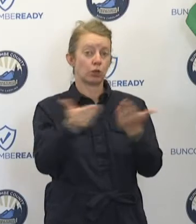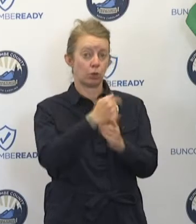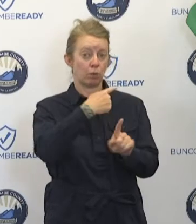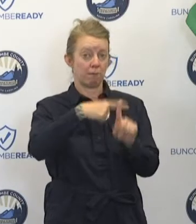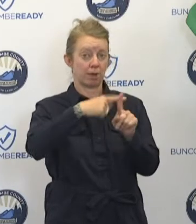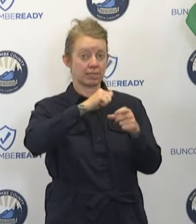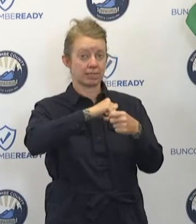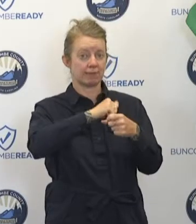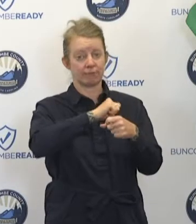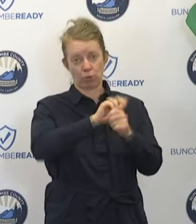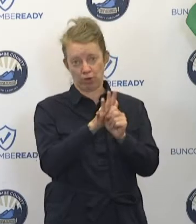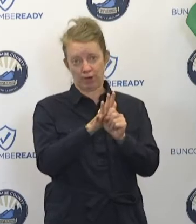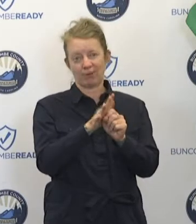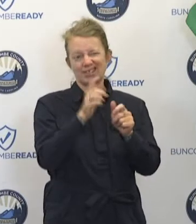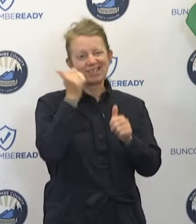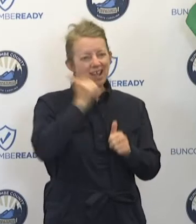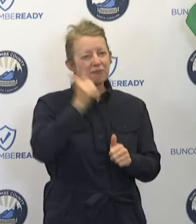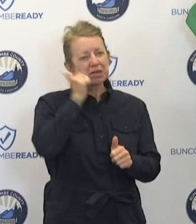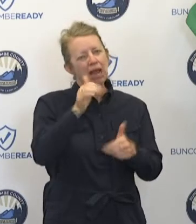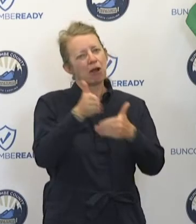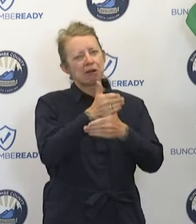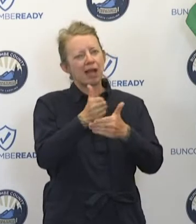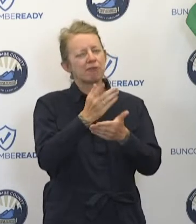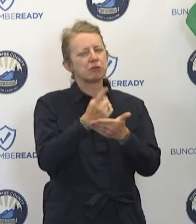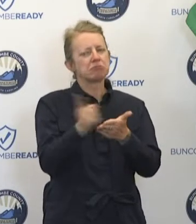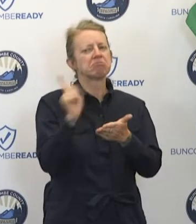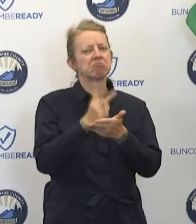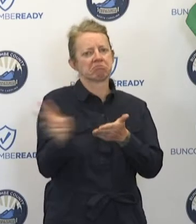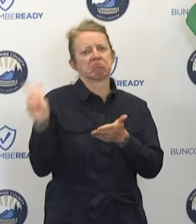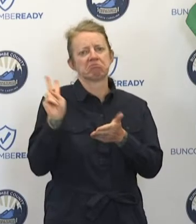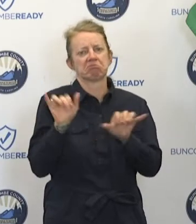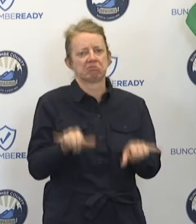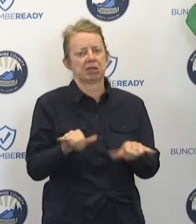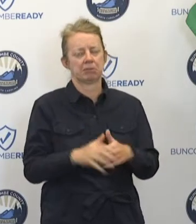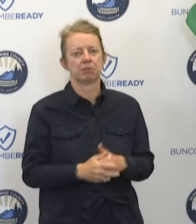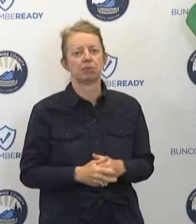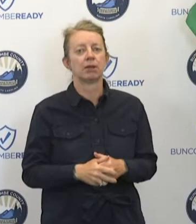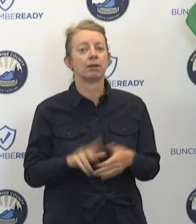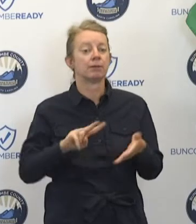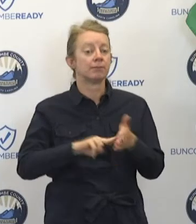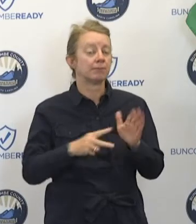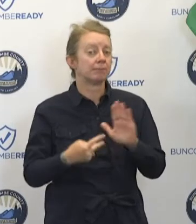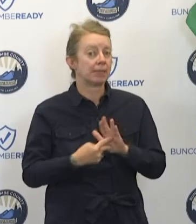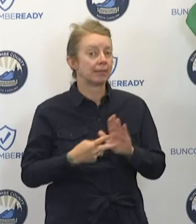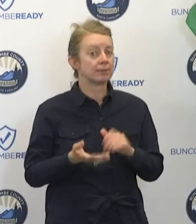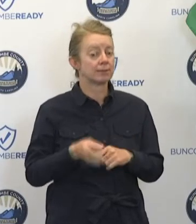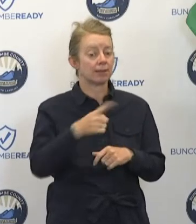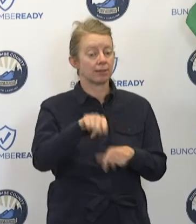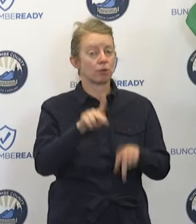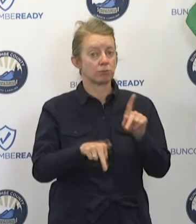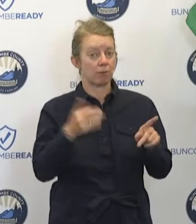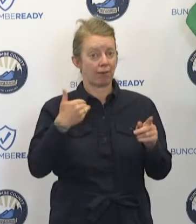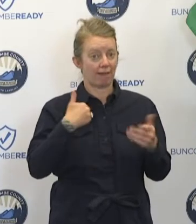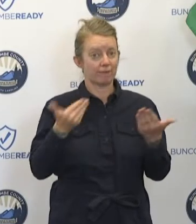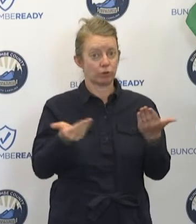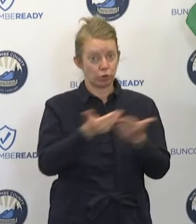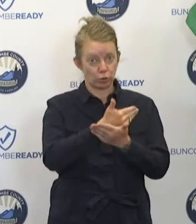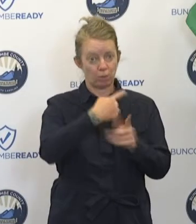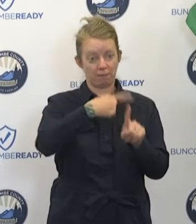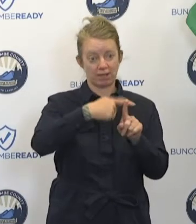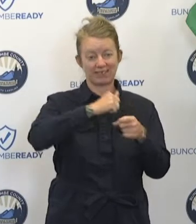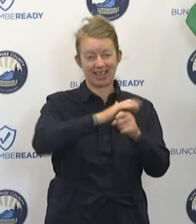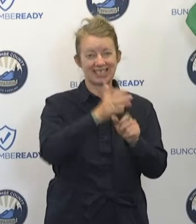day on average for the past 2 weeks. This means the number of new cases per